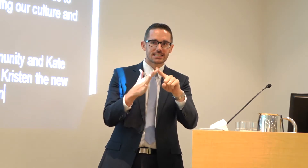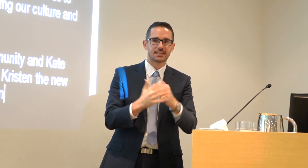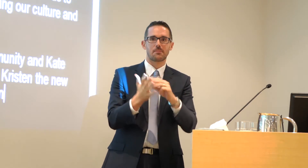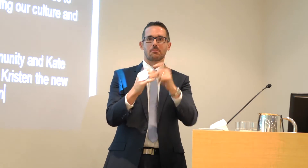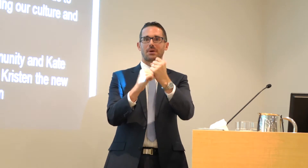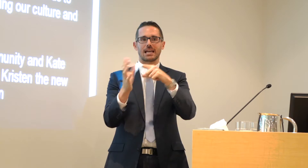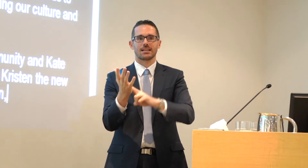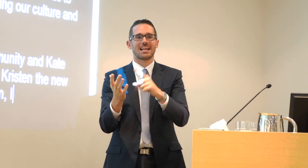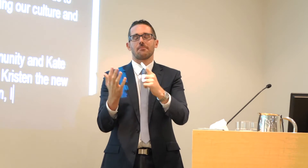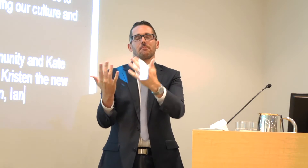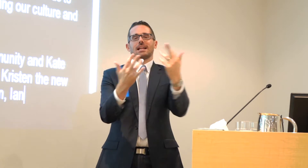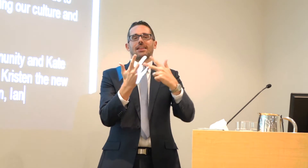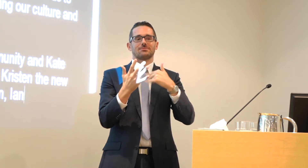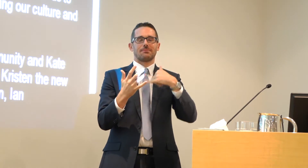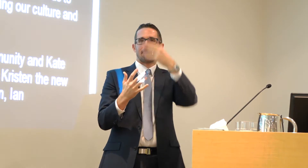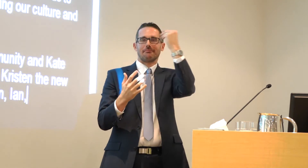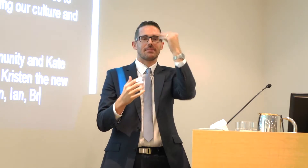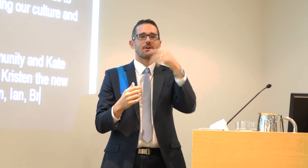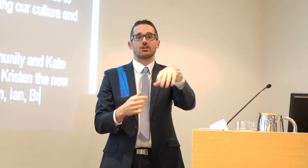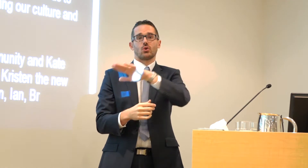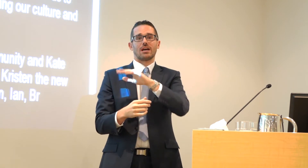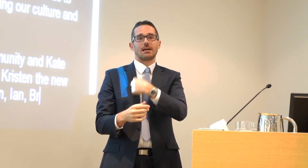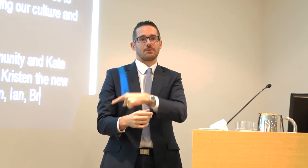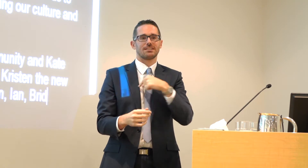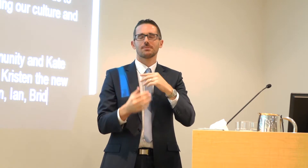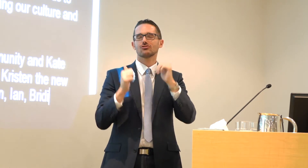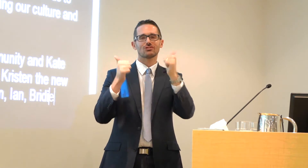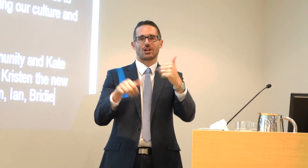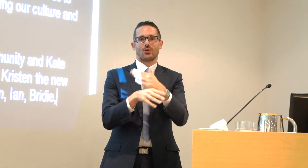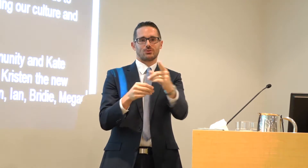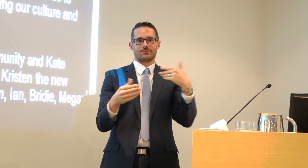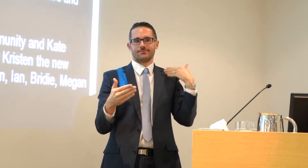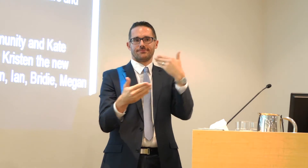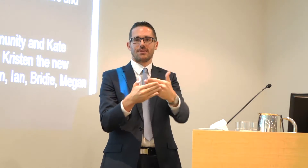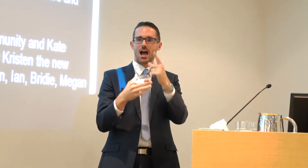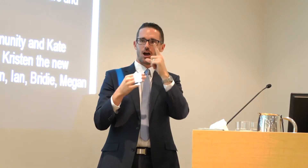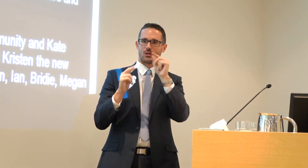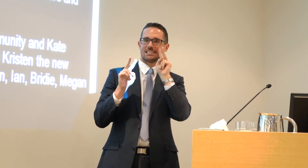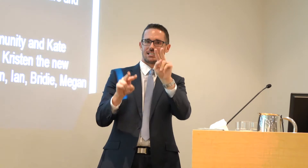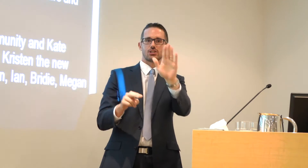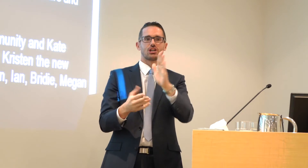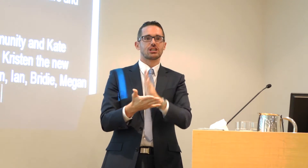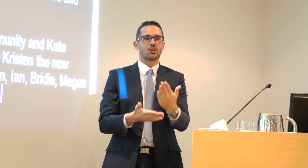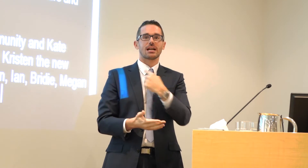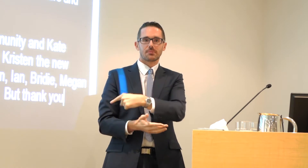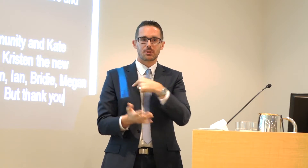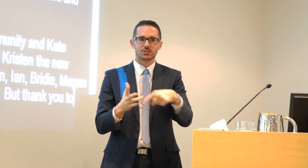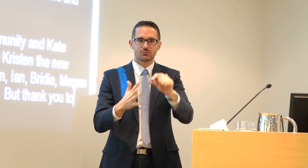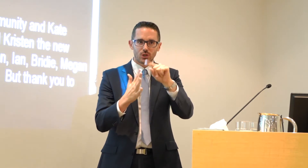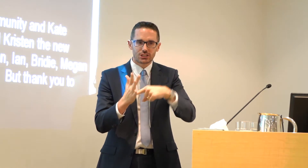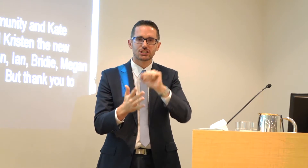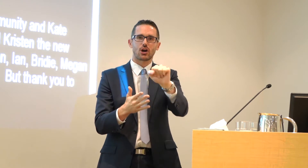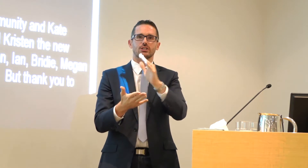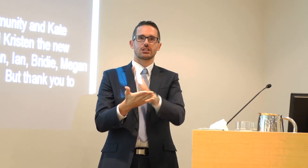Ian, Bridie, Megan, and many others that I'm not mentioning at the moment, but thank you for your commitment to this project. And